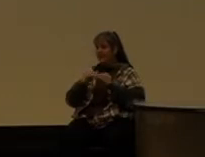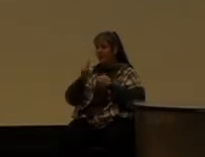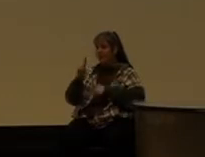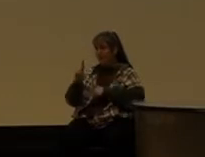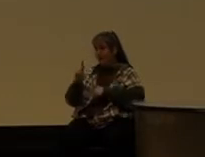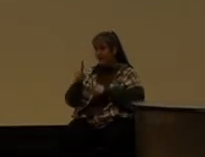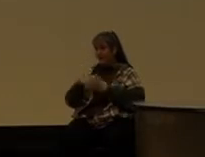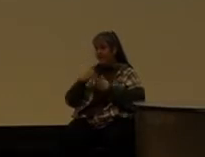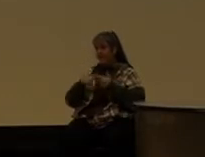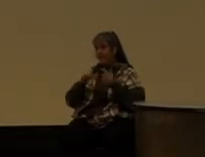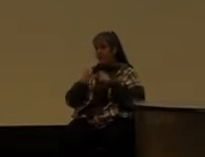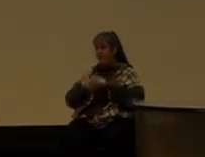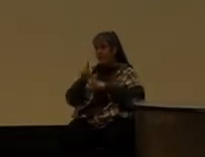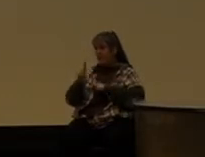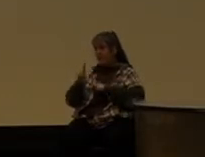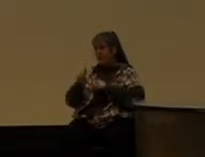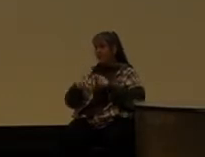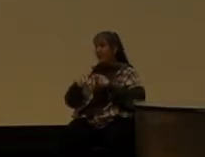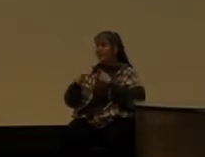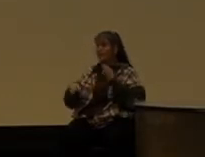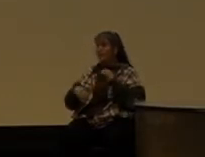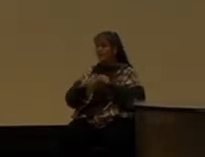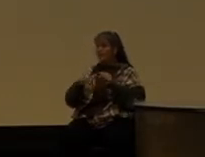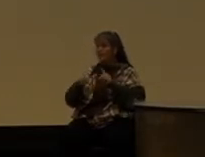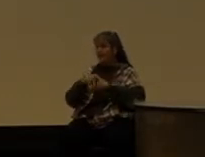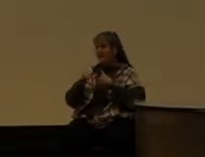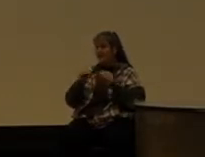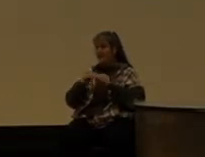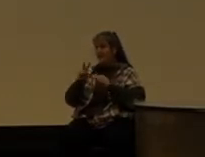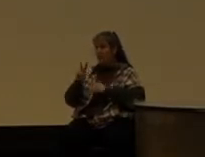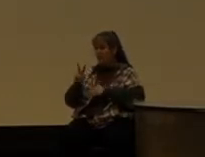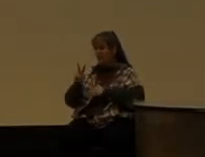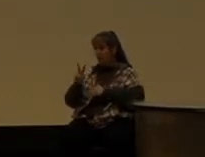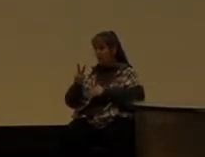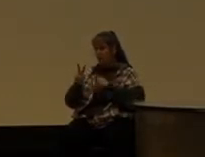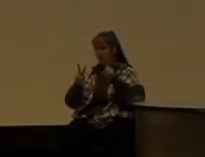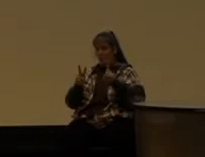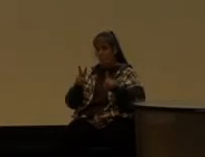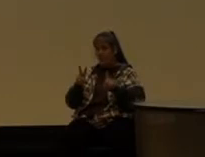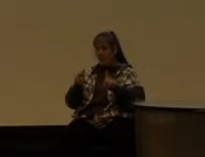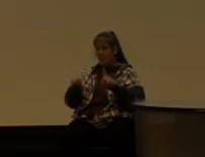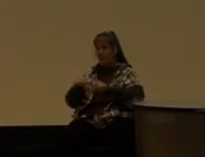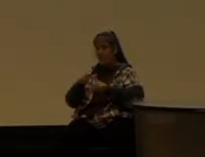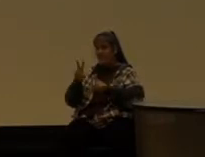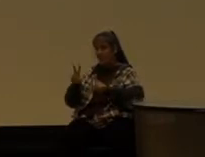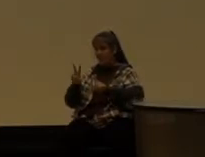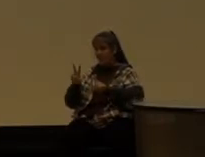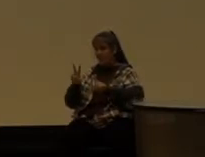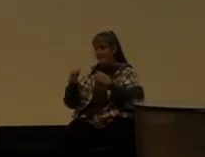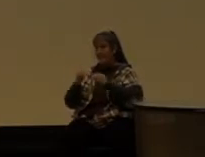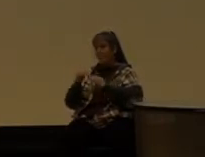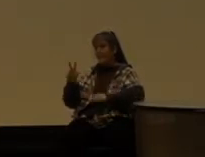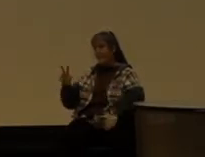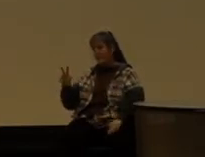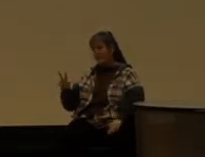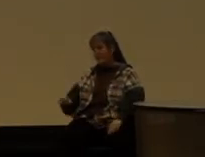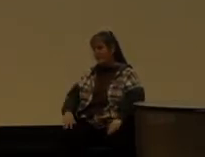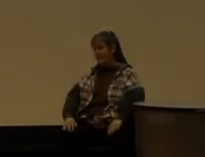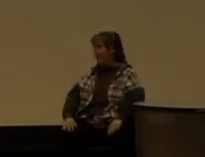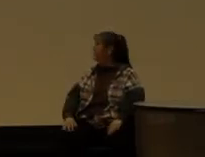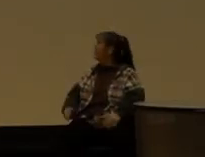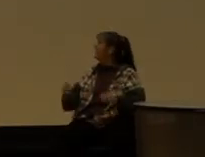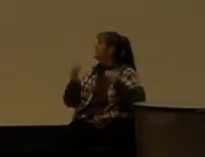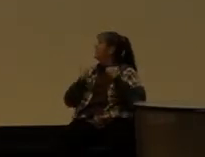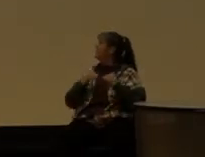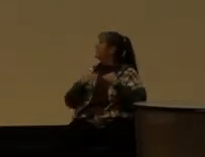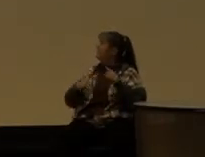change to 1. And then total plus equal to 2, so then it remains 1. So 1 plus 2, then it's going to be 3.